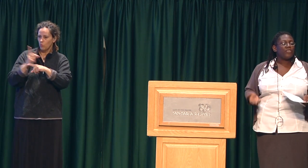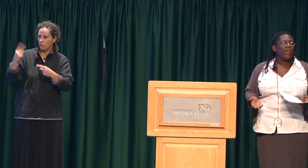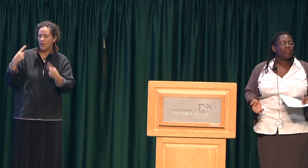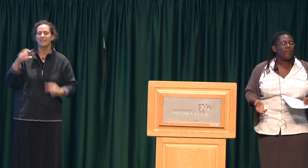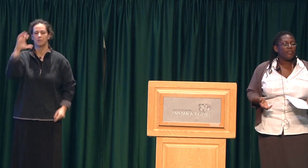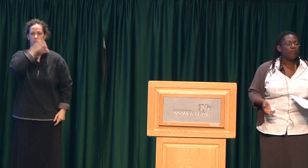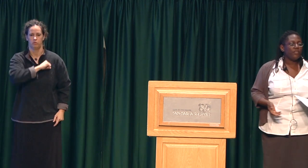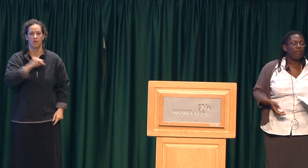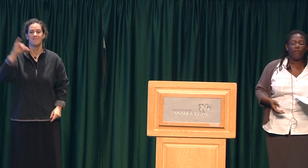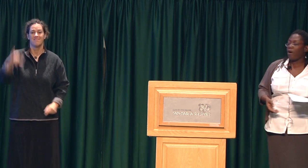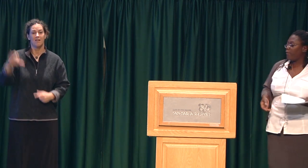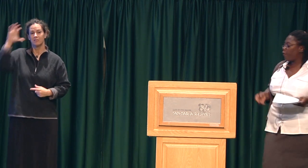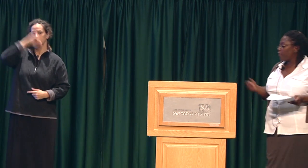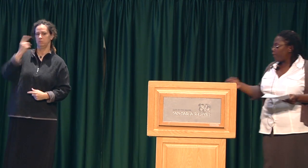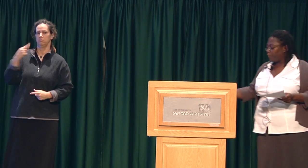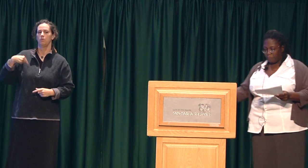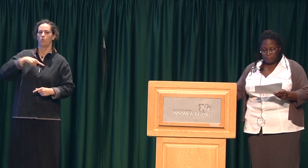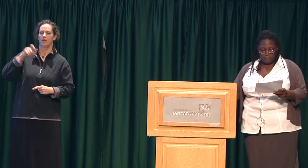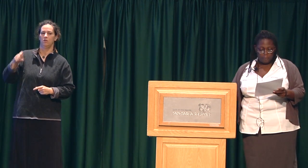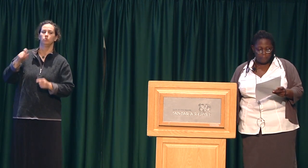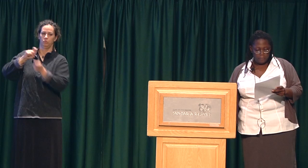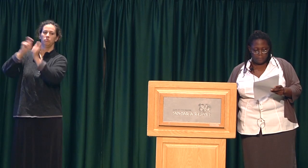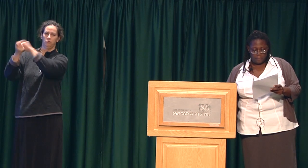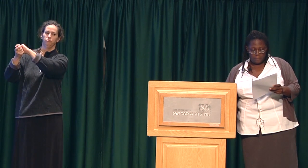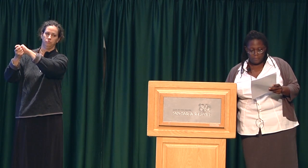we have to change that assumption for them.